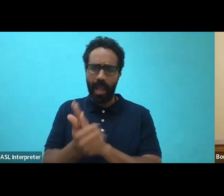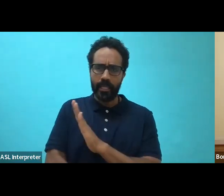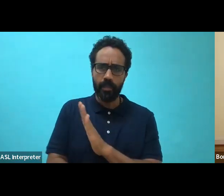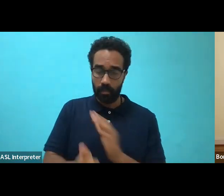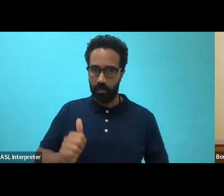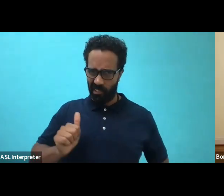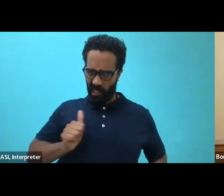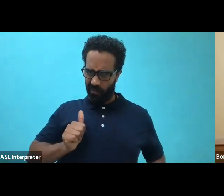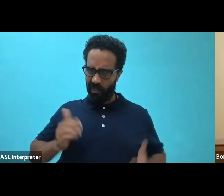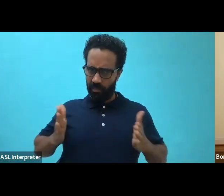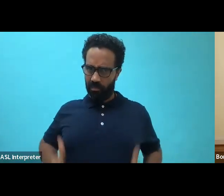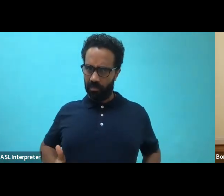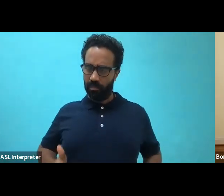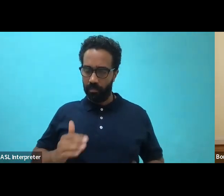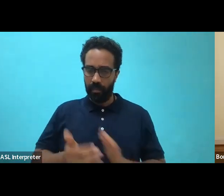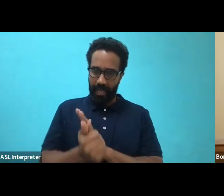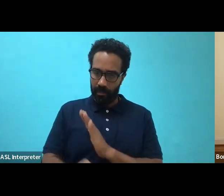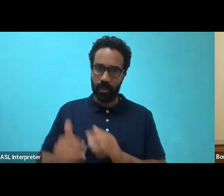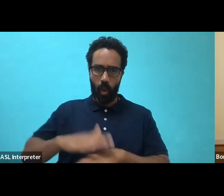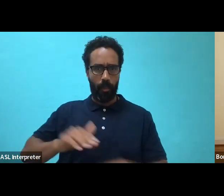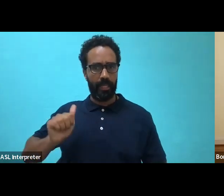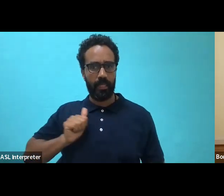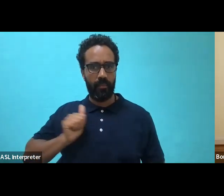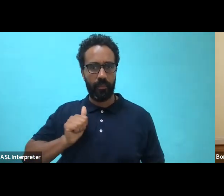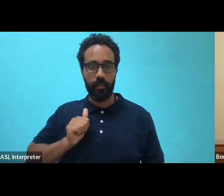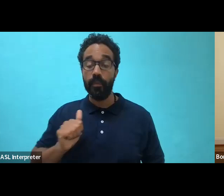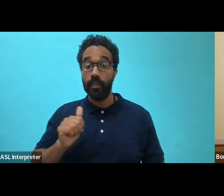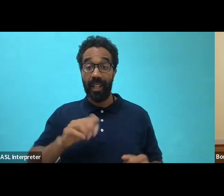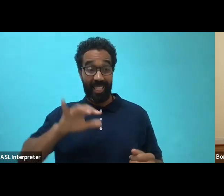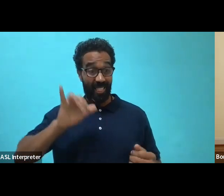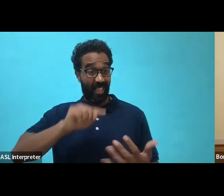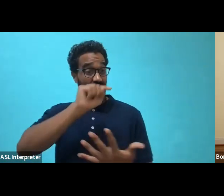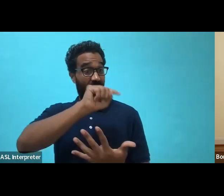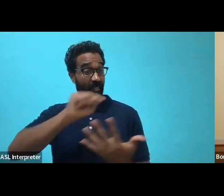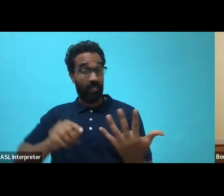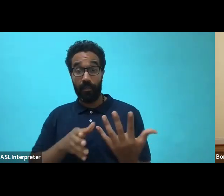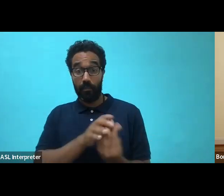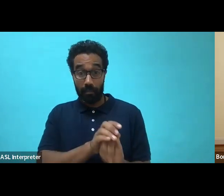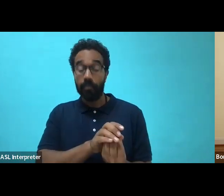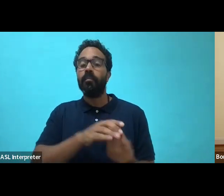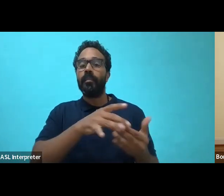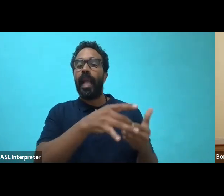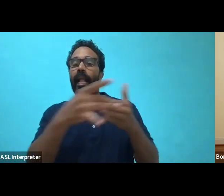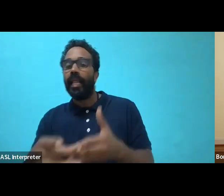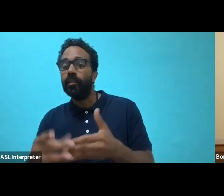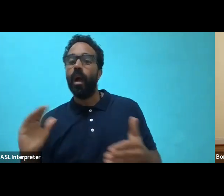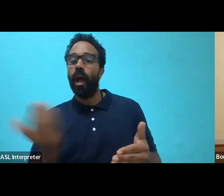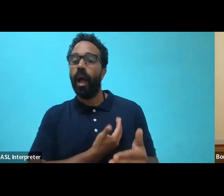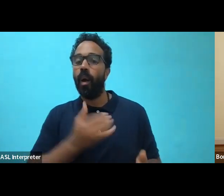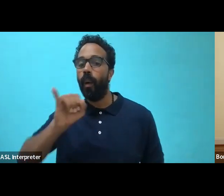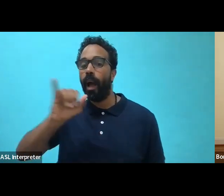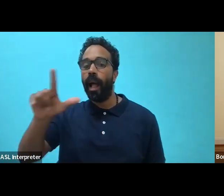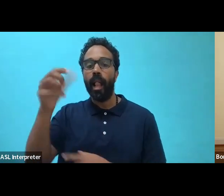So all of these movements led to independent living principles, which I won't talk about in detail because I think you all know